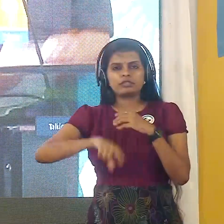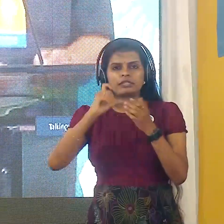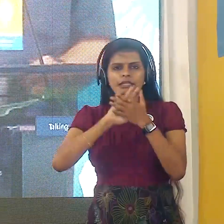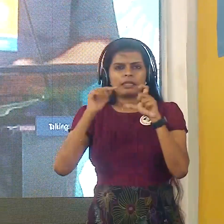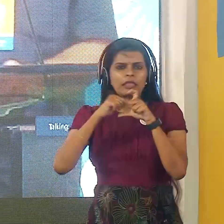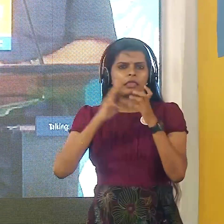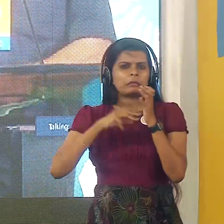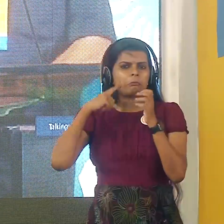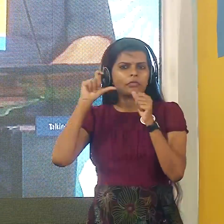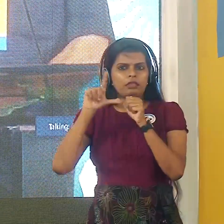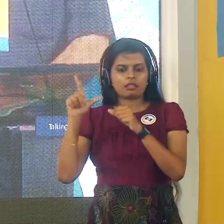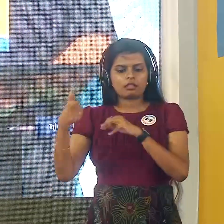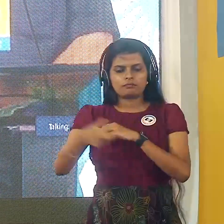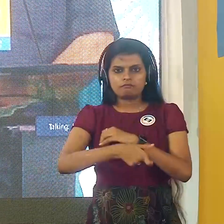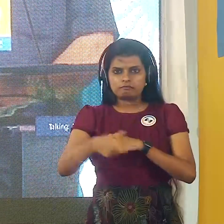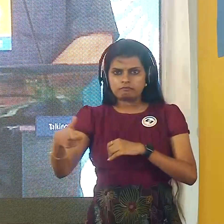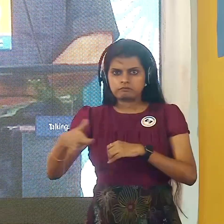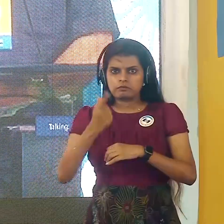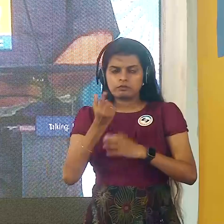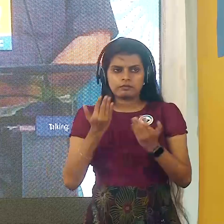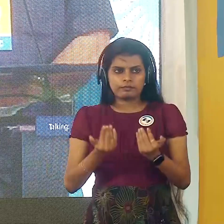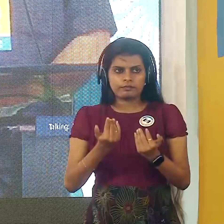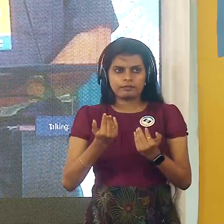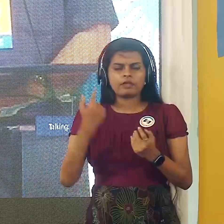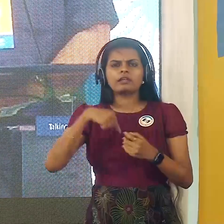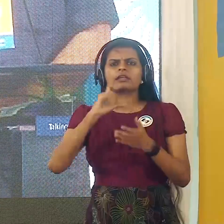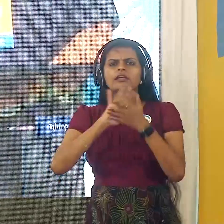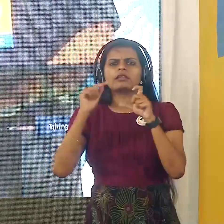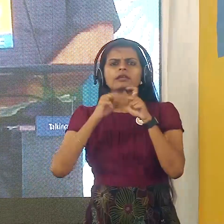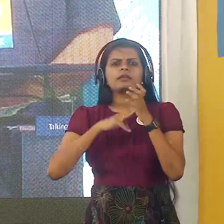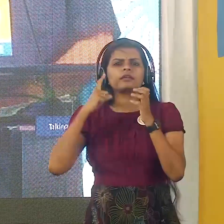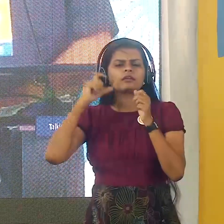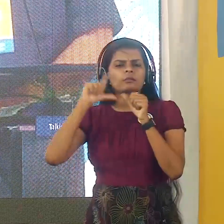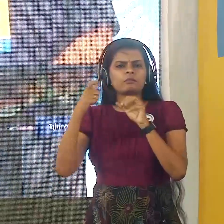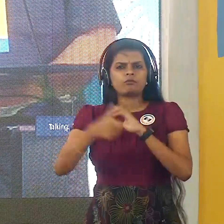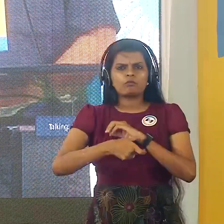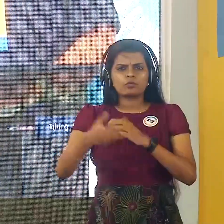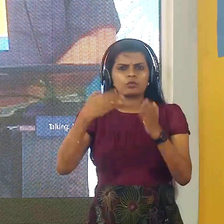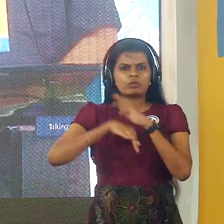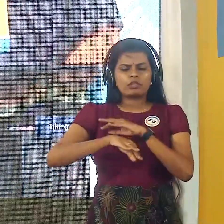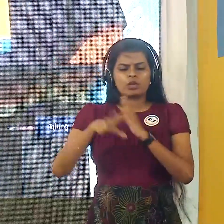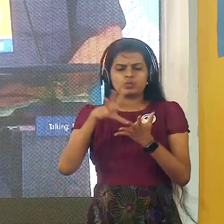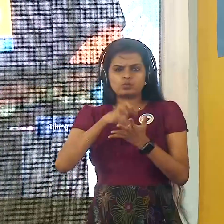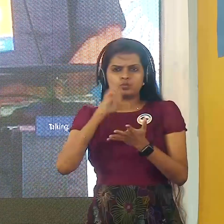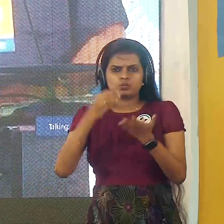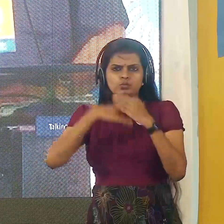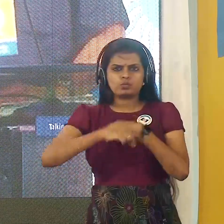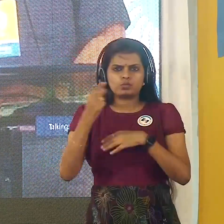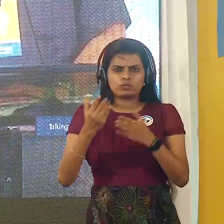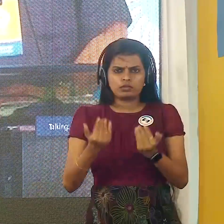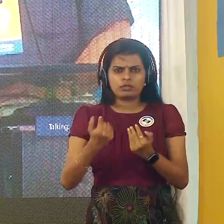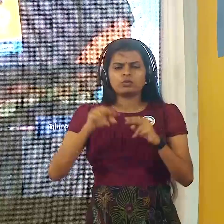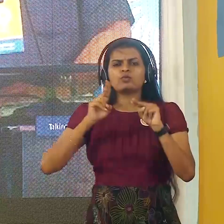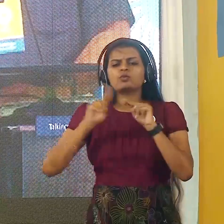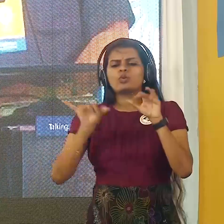fertilizers. There is no substitute for chemical fertilizers for exhausted soils. These must be used